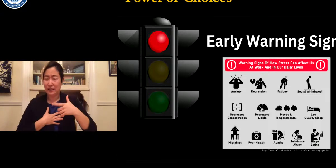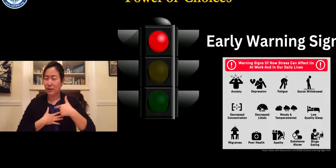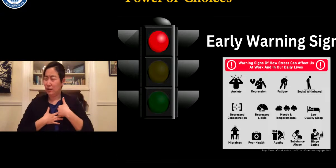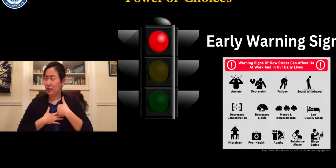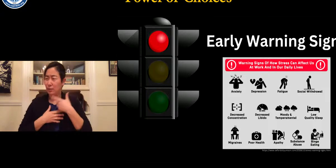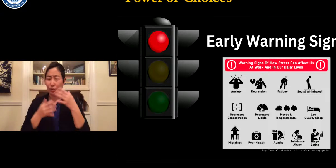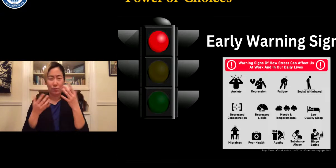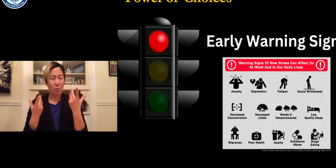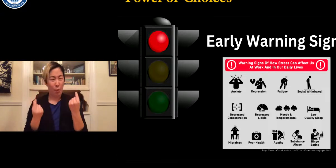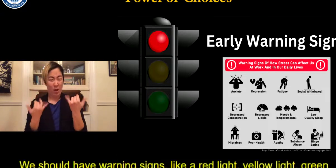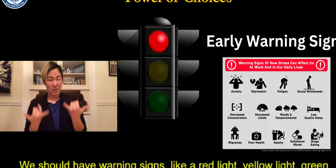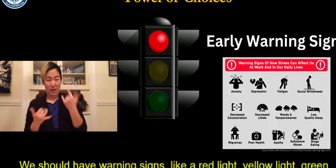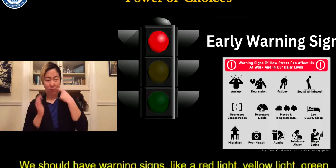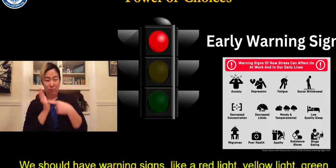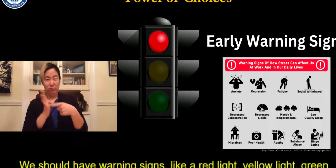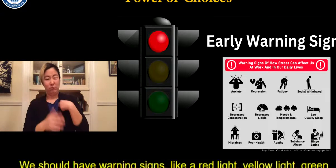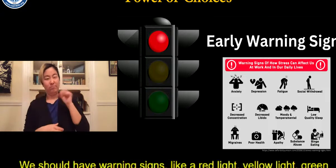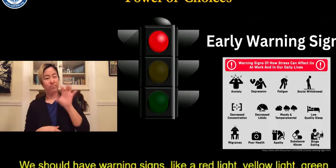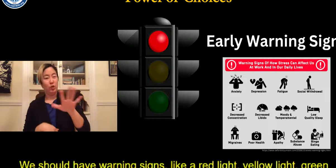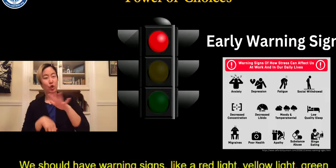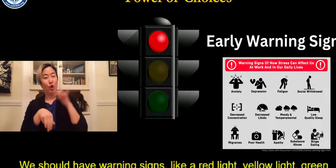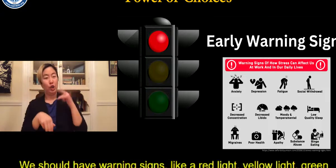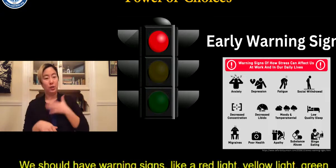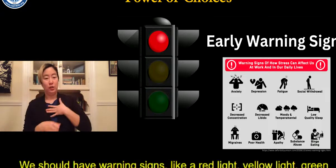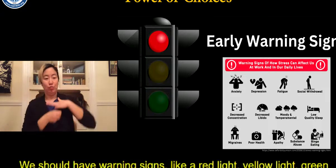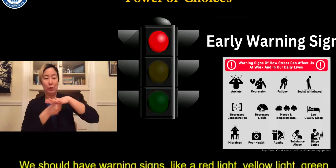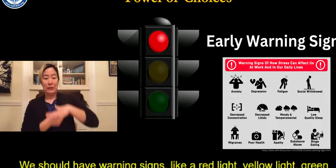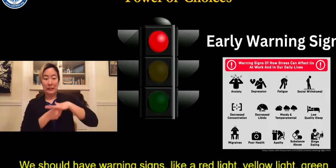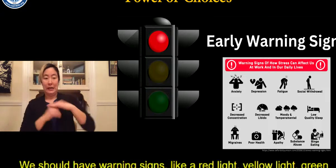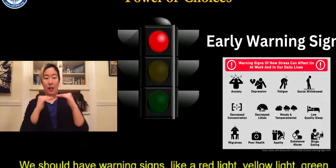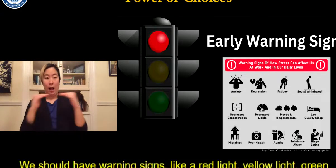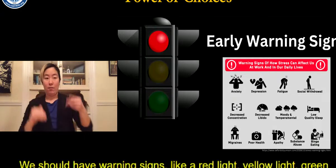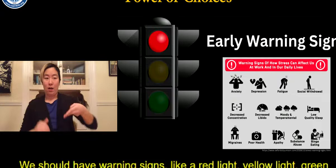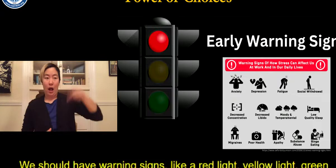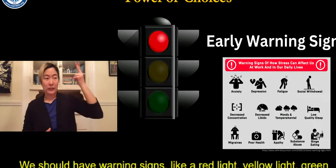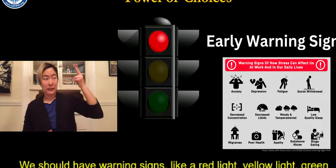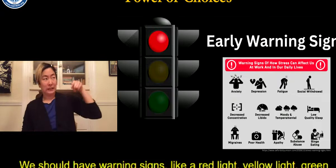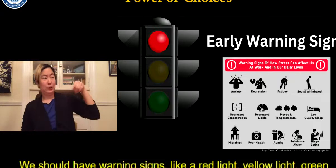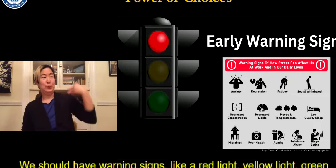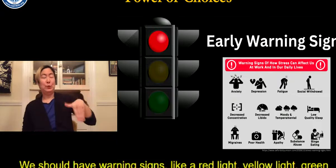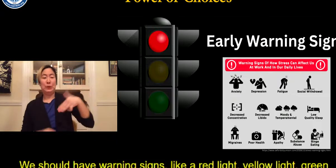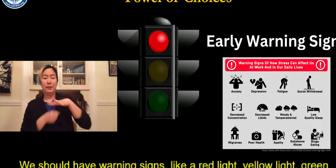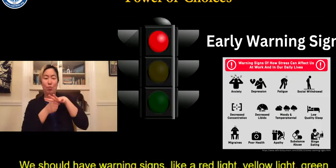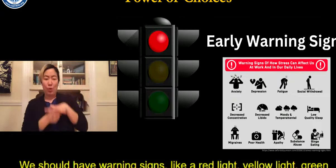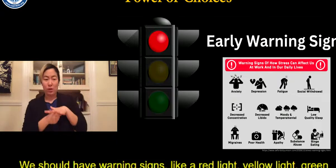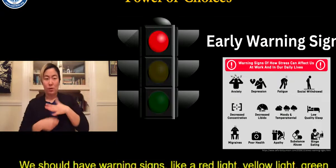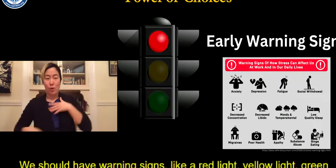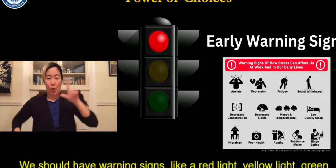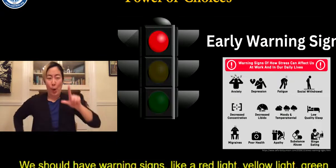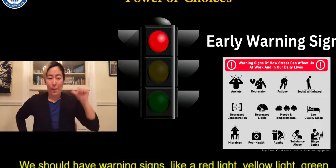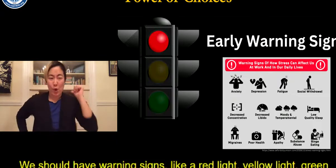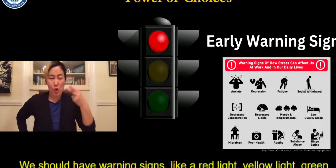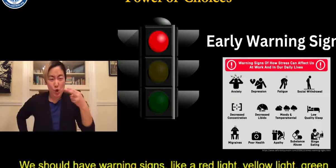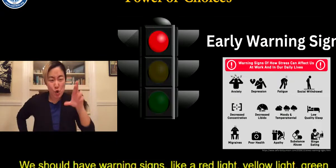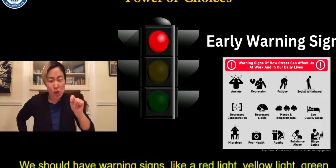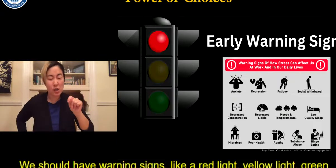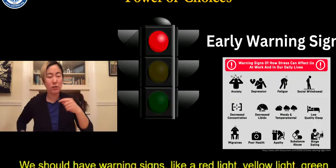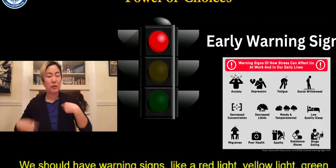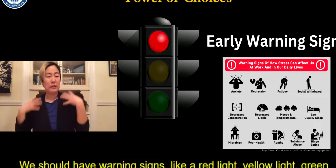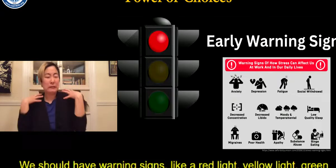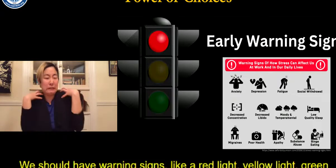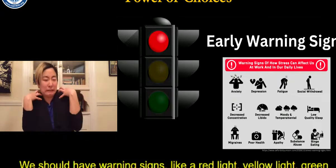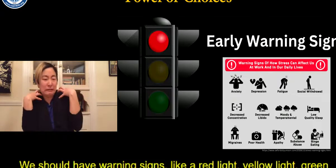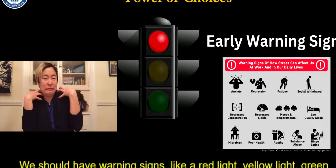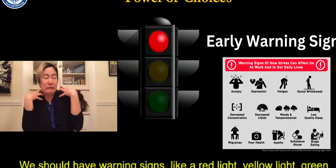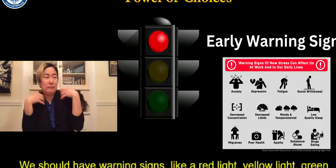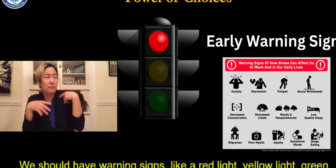to check in with ourselves to see how we're doing. If we're feeling amiss, let's say, for example, I mentioned that I had a high level of